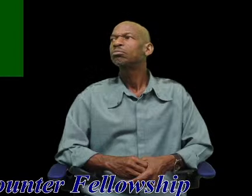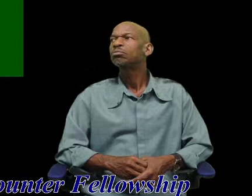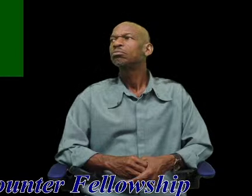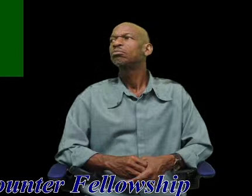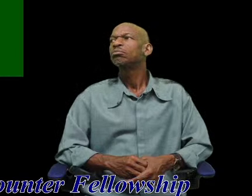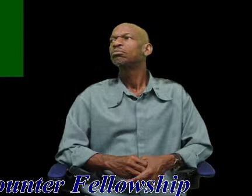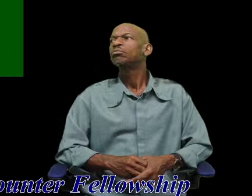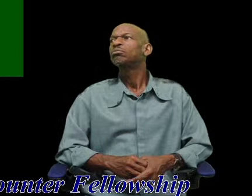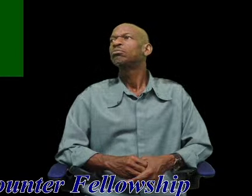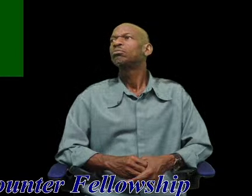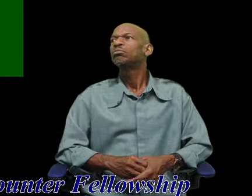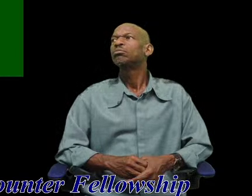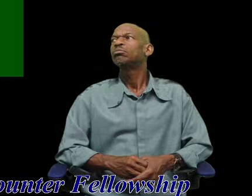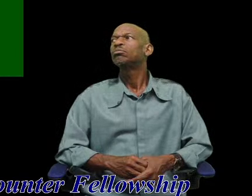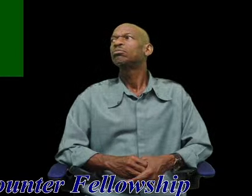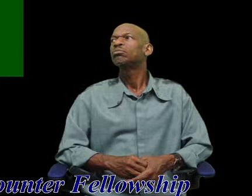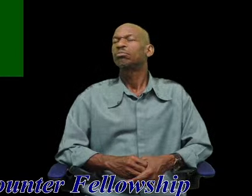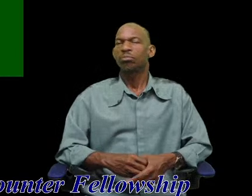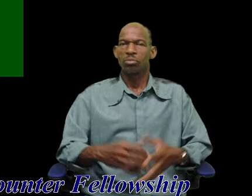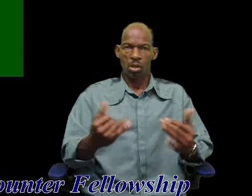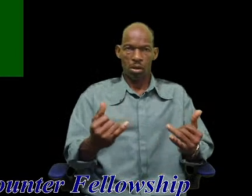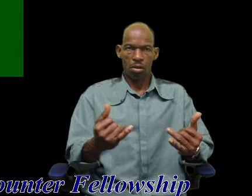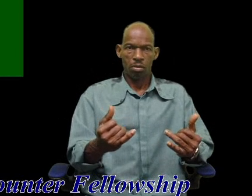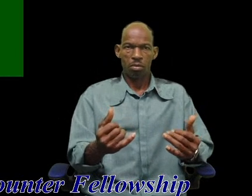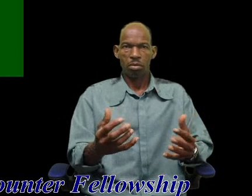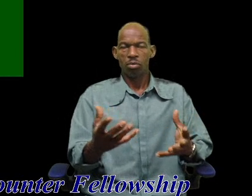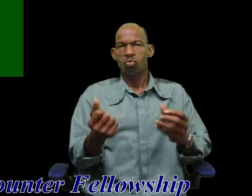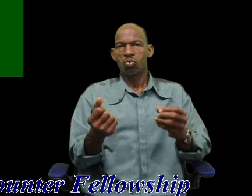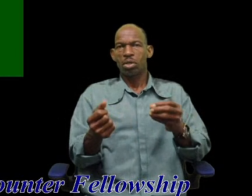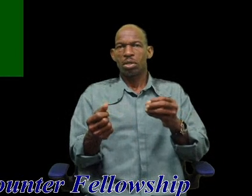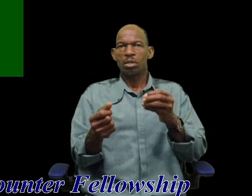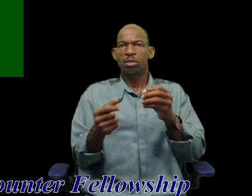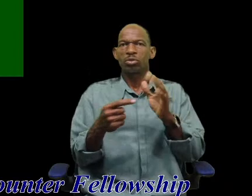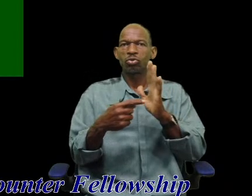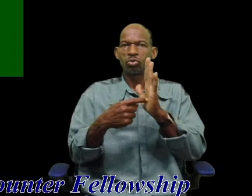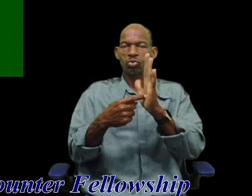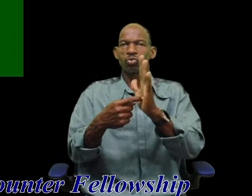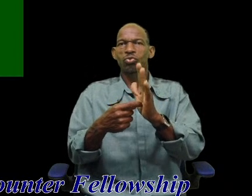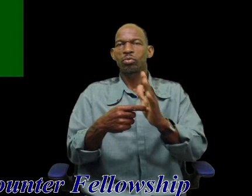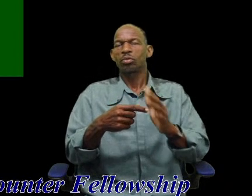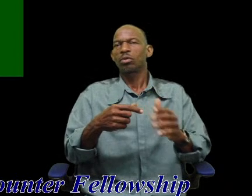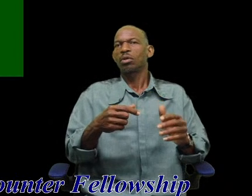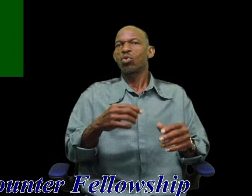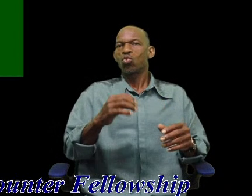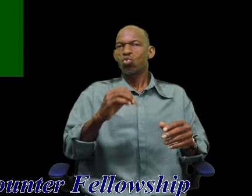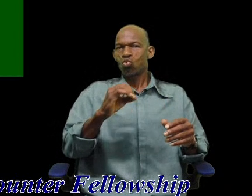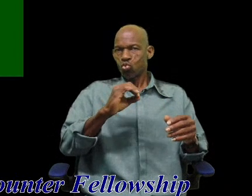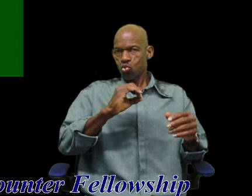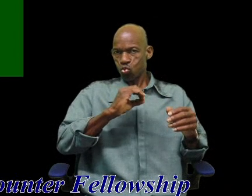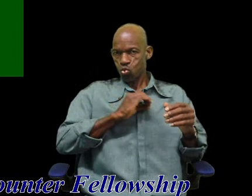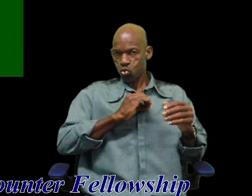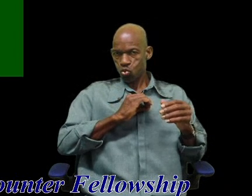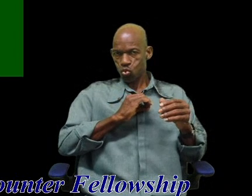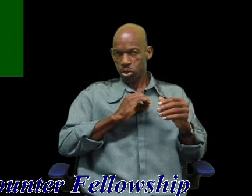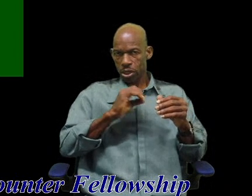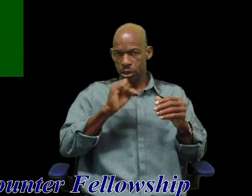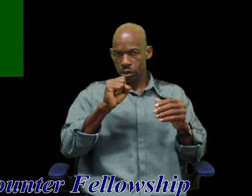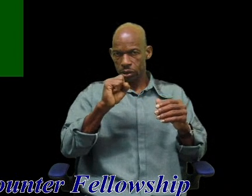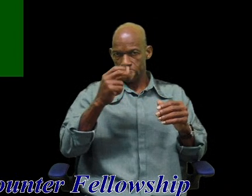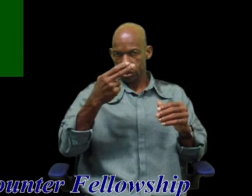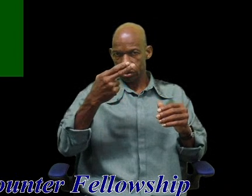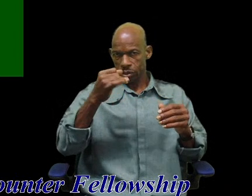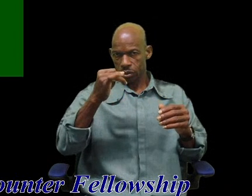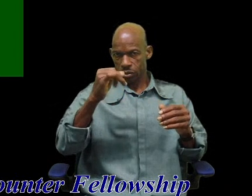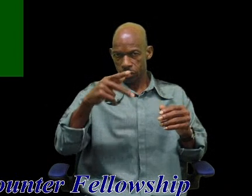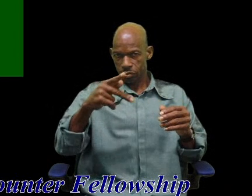show ownership with the apostrophe. And the sign for the apostrophe, which we showed last week, is a